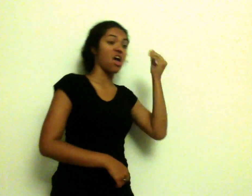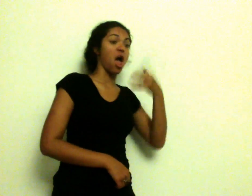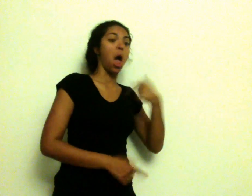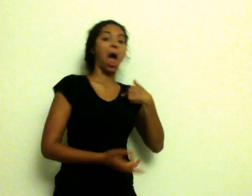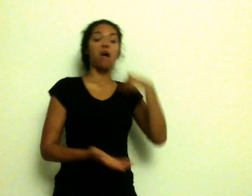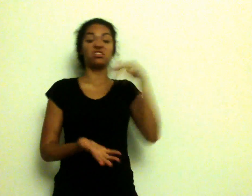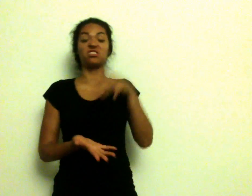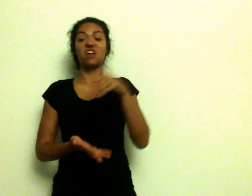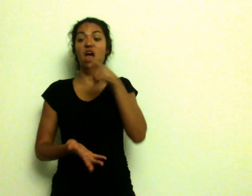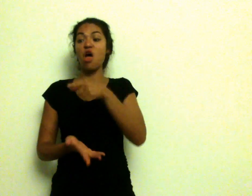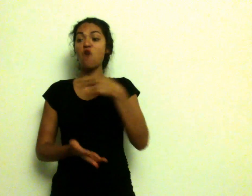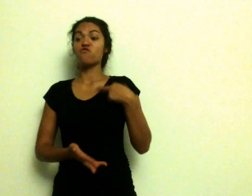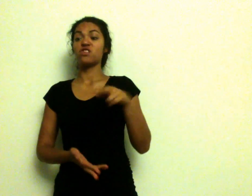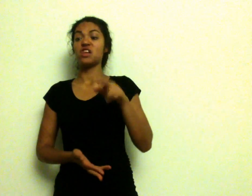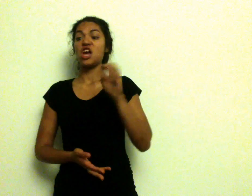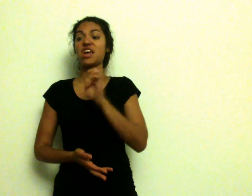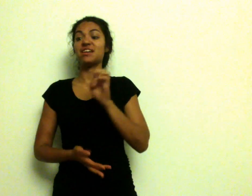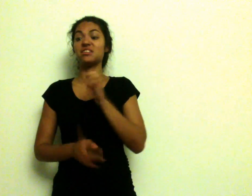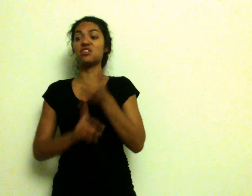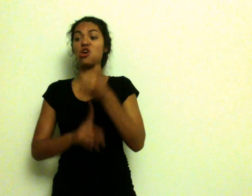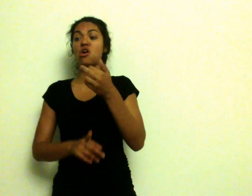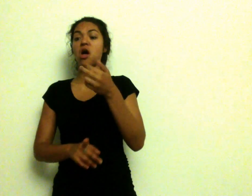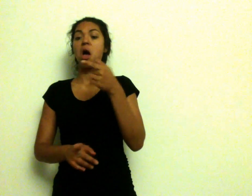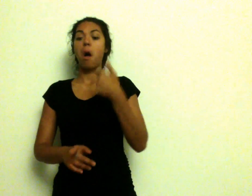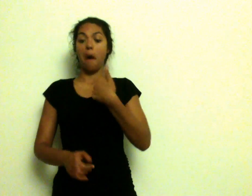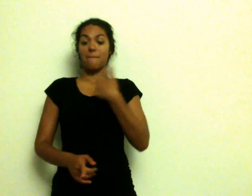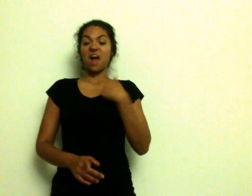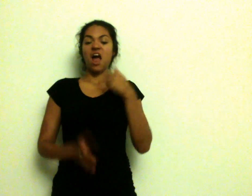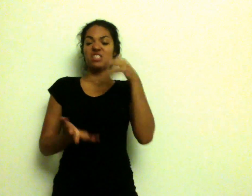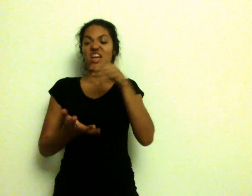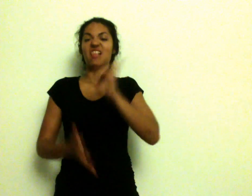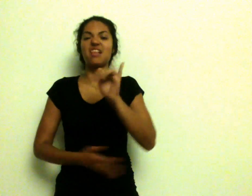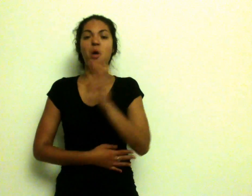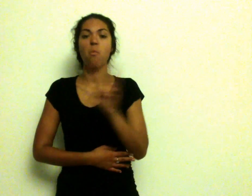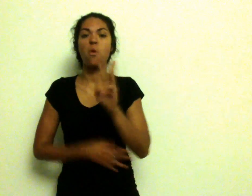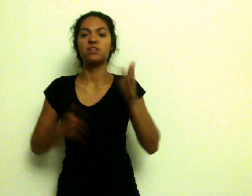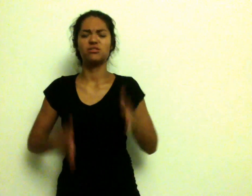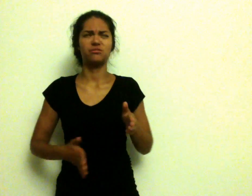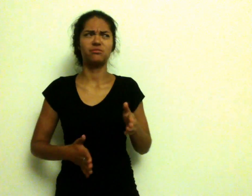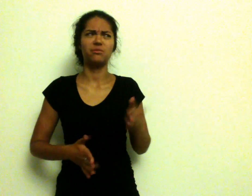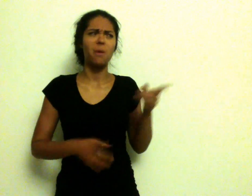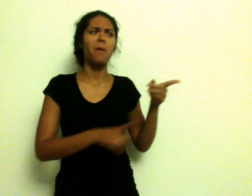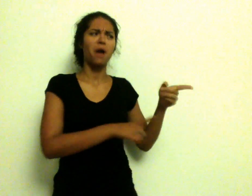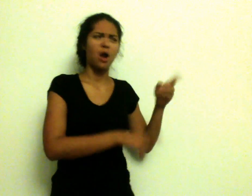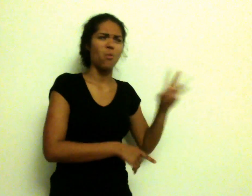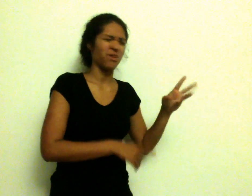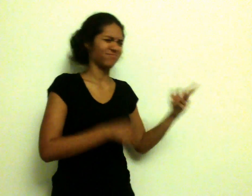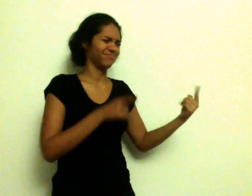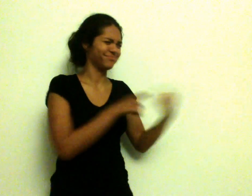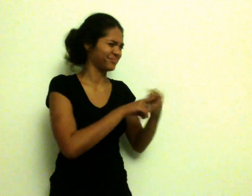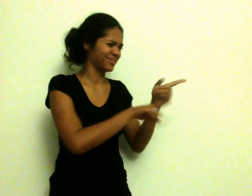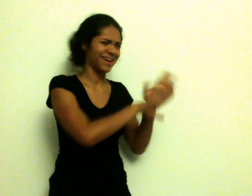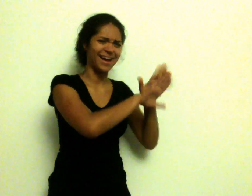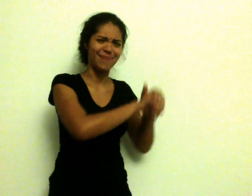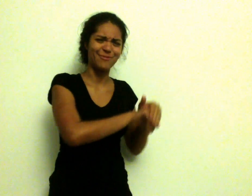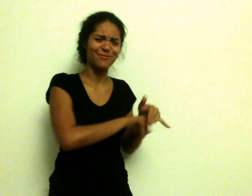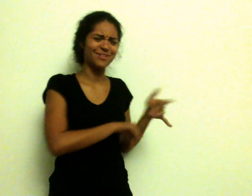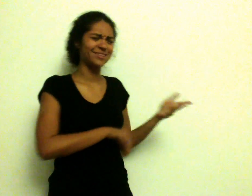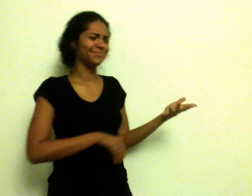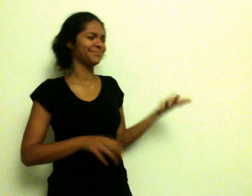religion as a Westerner. But I respected his office, so I said, I tell you what, sir. I said, your students are standing around here.